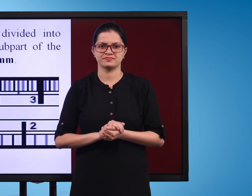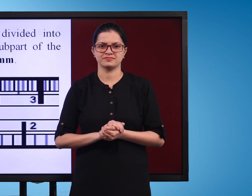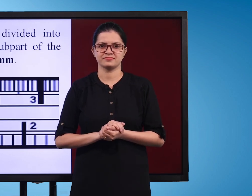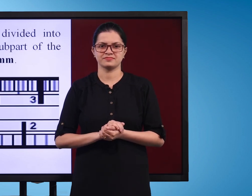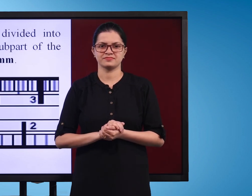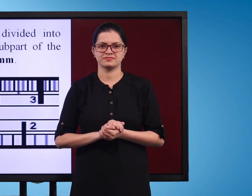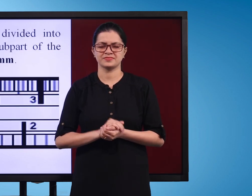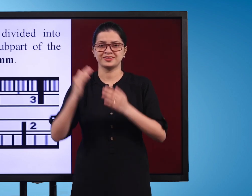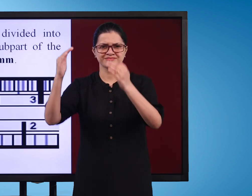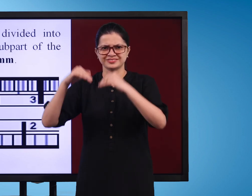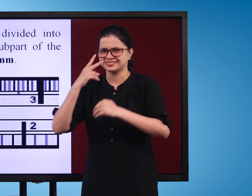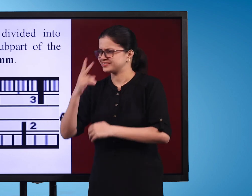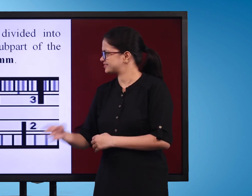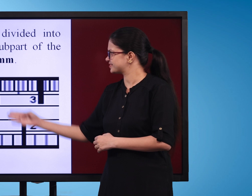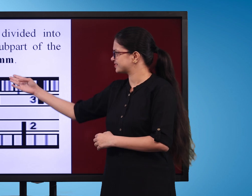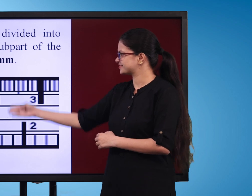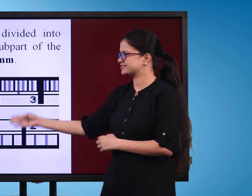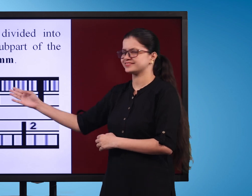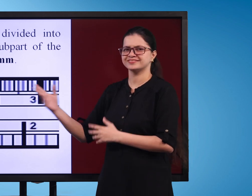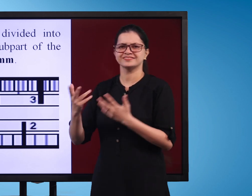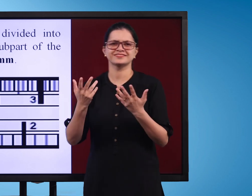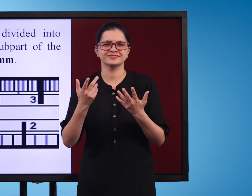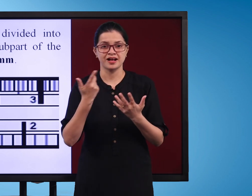Each centimeter is divided into 10 subparts.